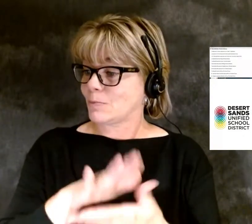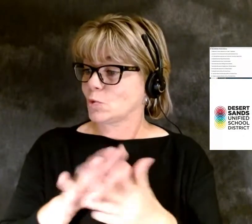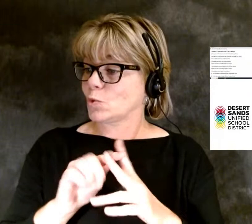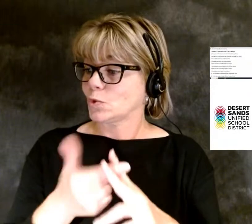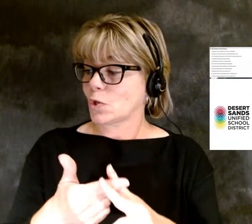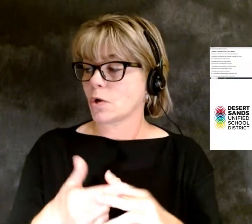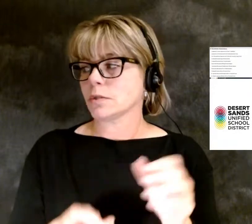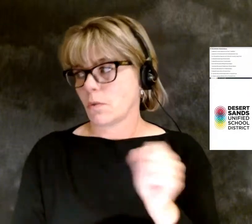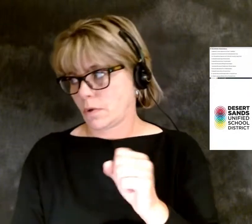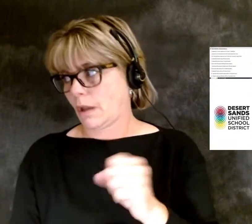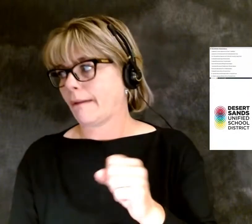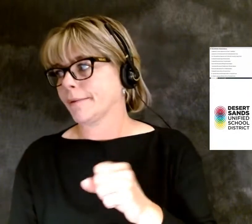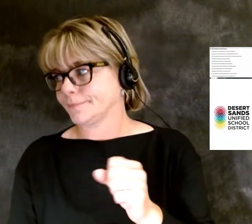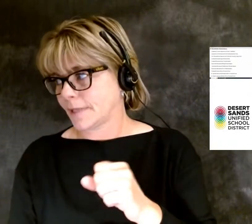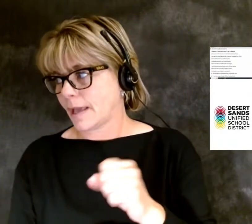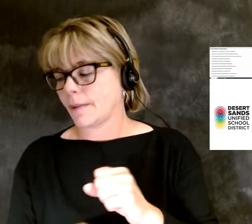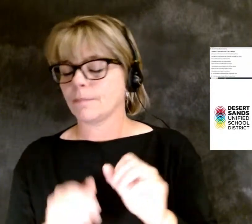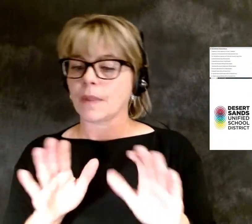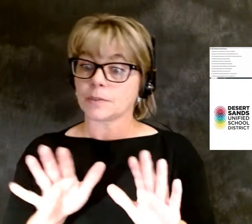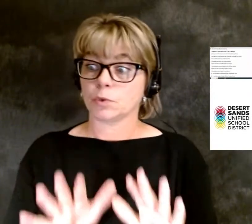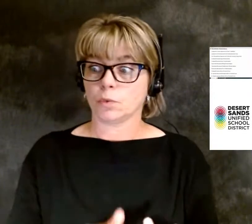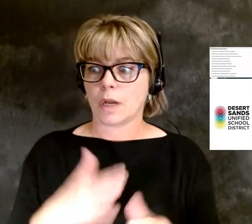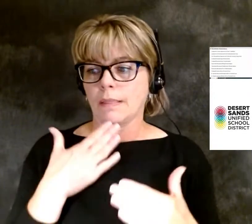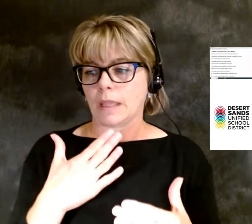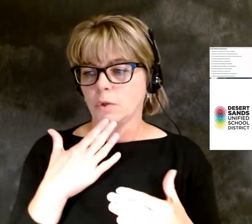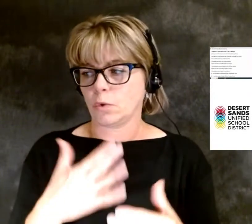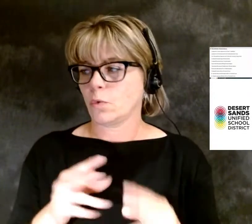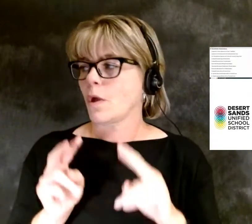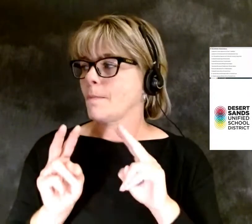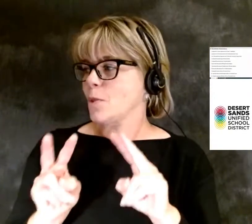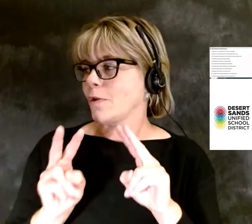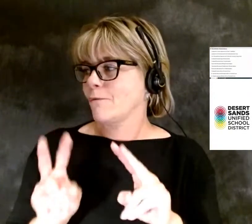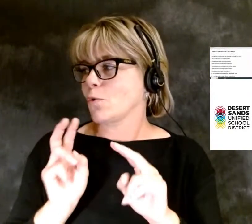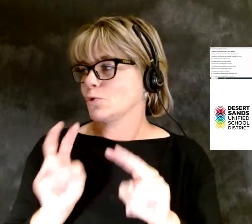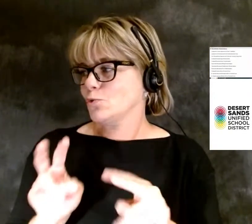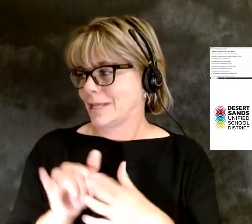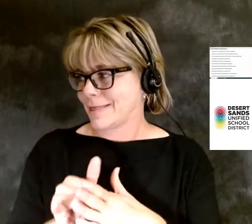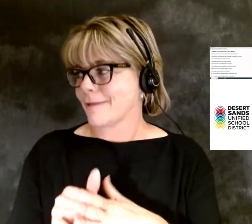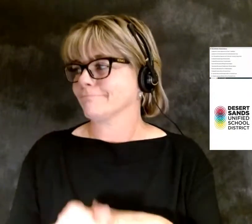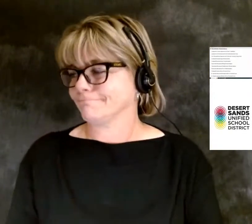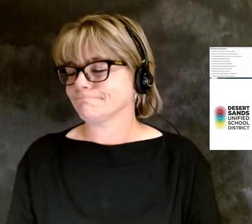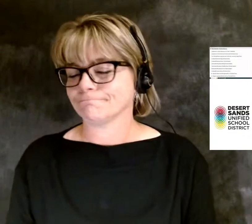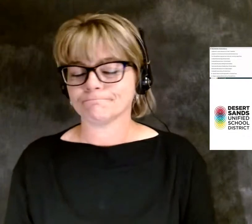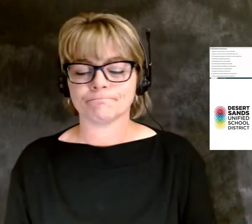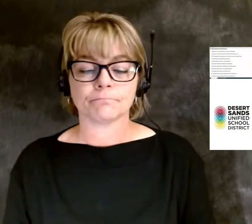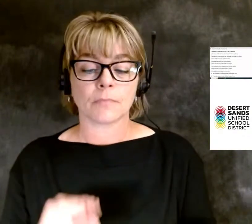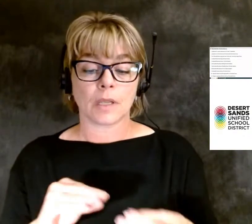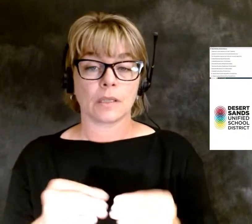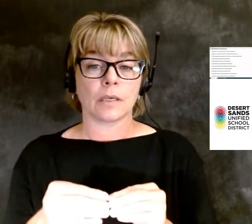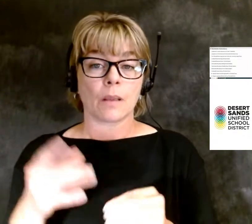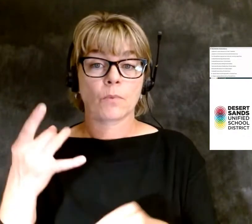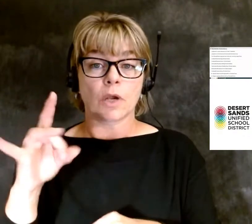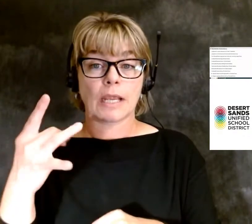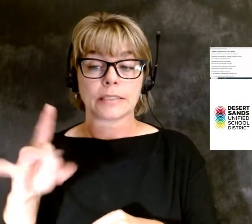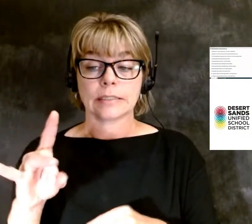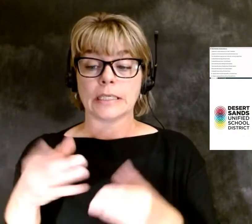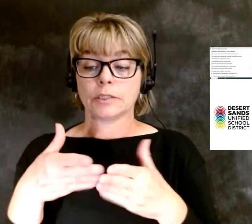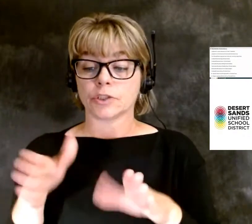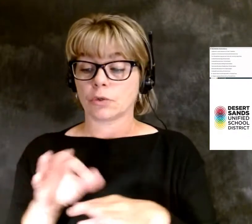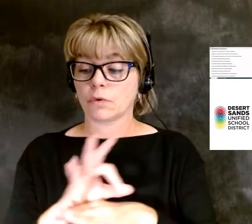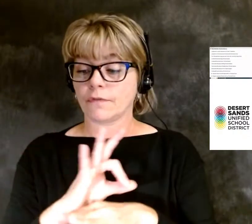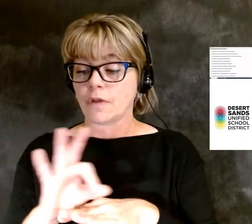definitely. That's great. Yeah, it'll be awesome. Thank you. Yeah, looking forward to seeing that. Seat number 18, General Functions,